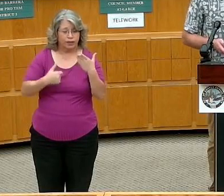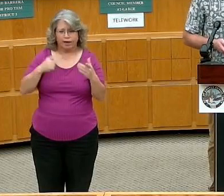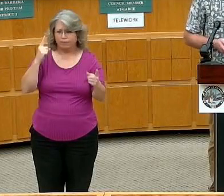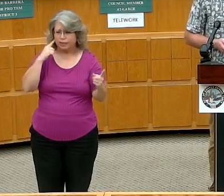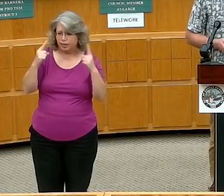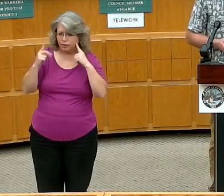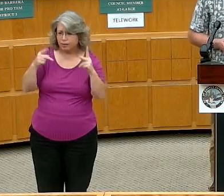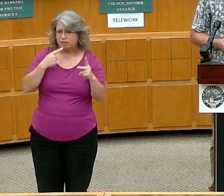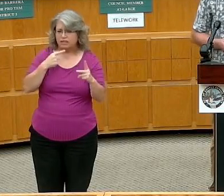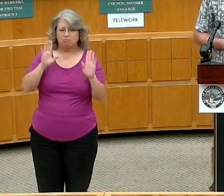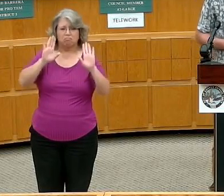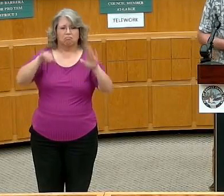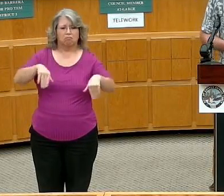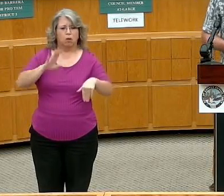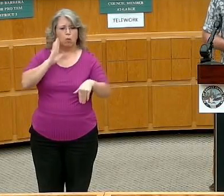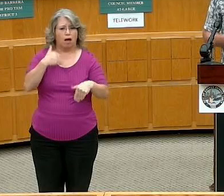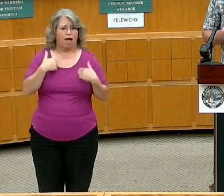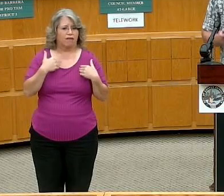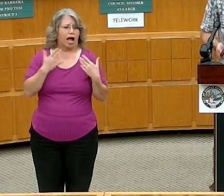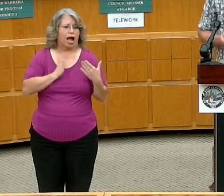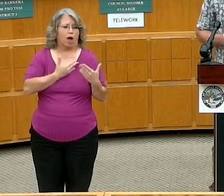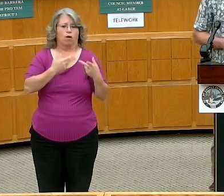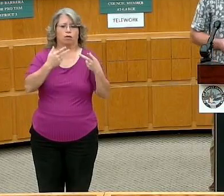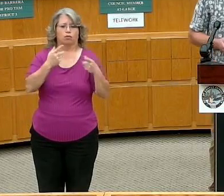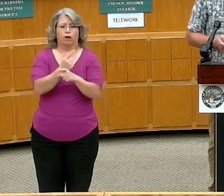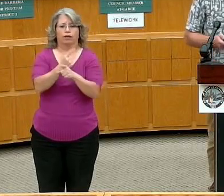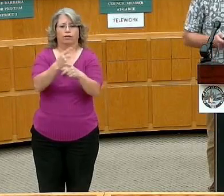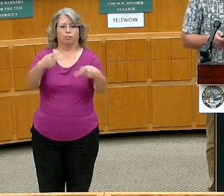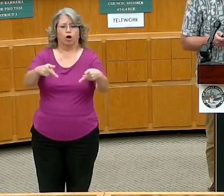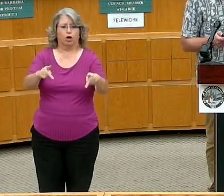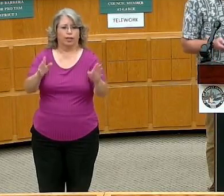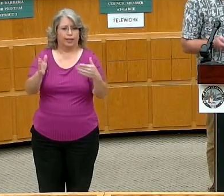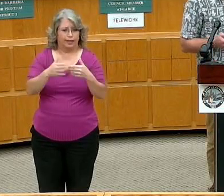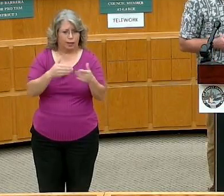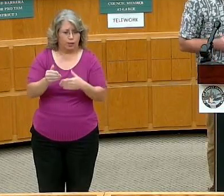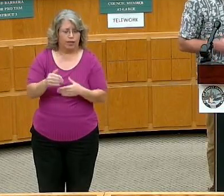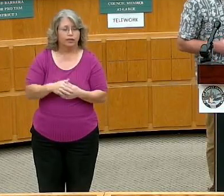we decided that that was a relevant question to address for right now, today on Friday.